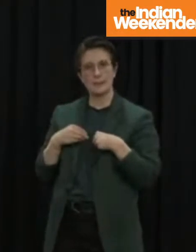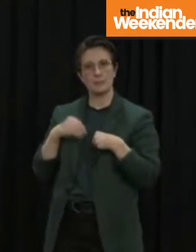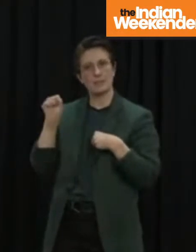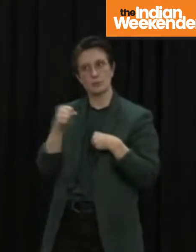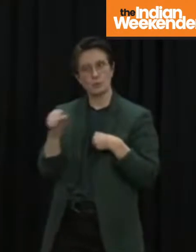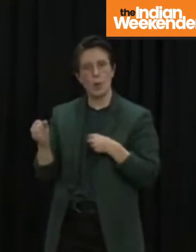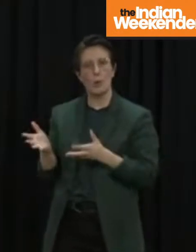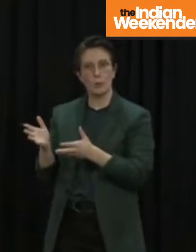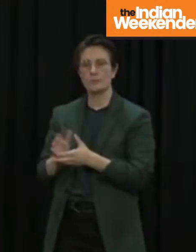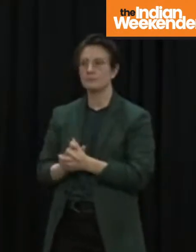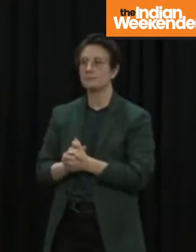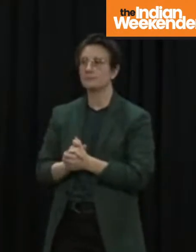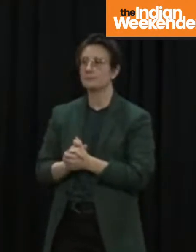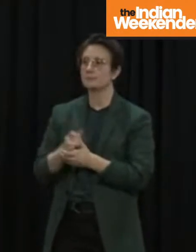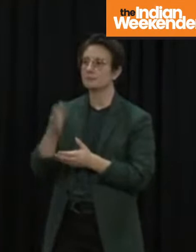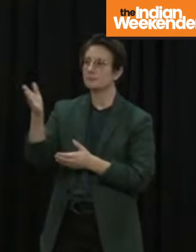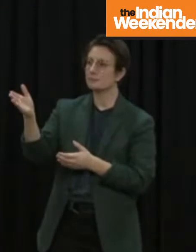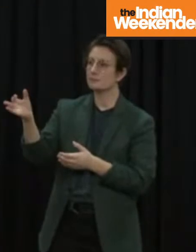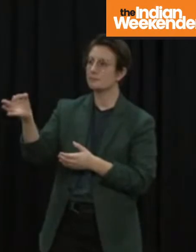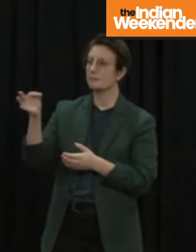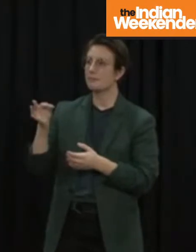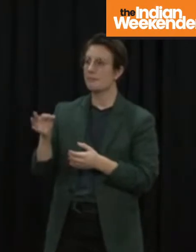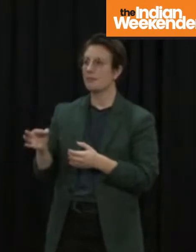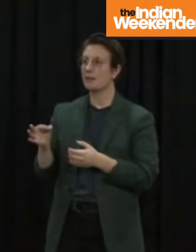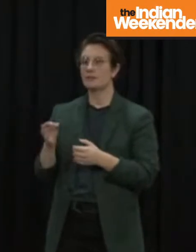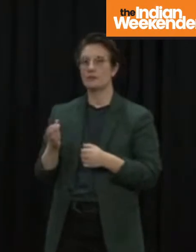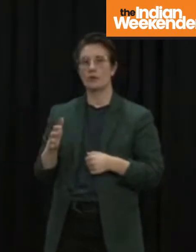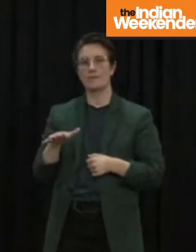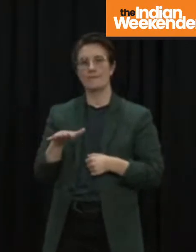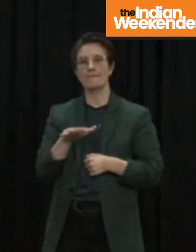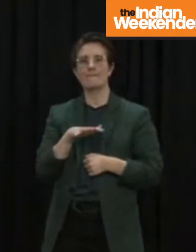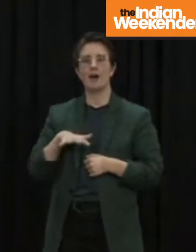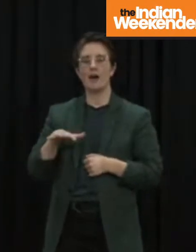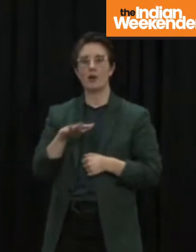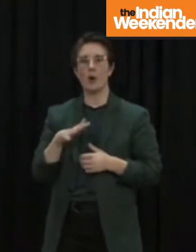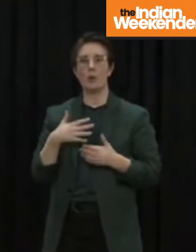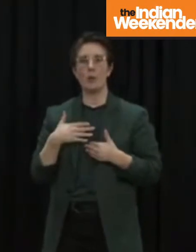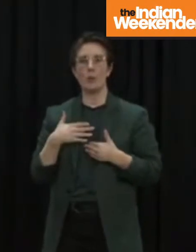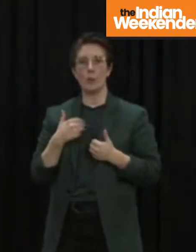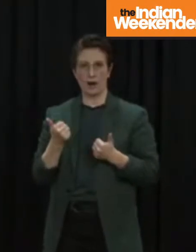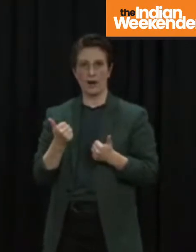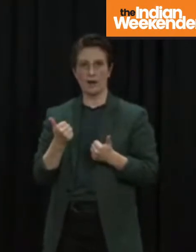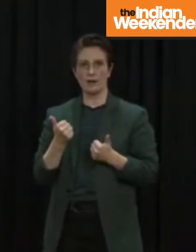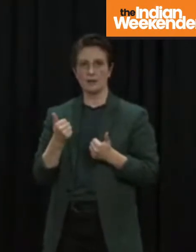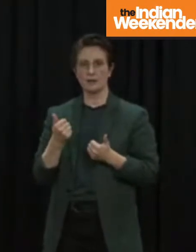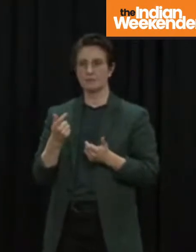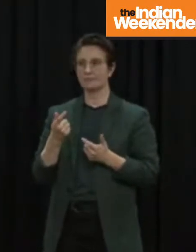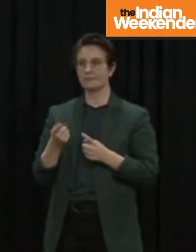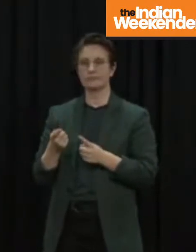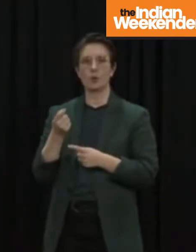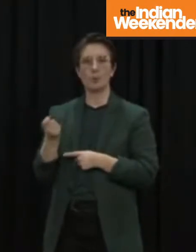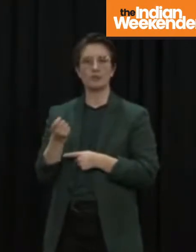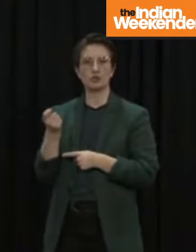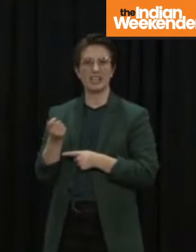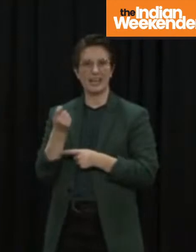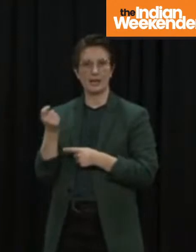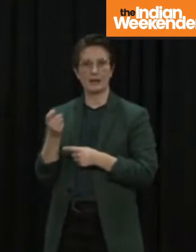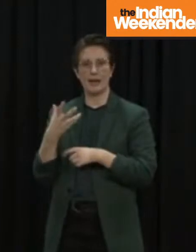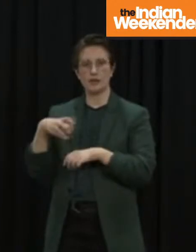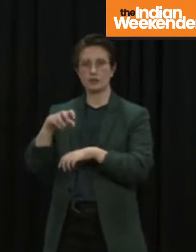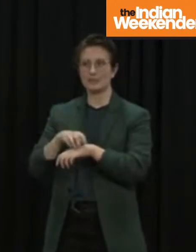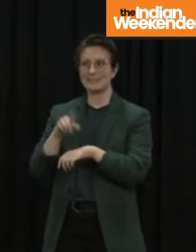the whānau or a commissioning agency going to the High Court to try and get access to Māori NHI data to be able to better